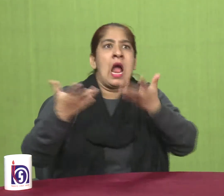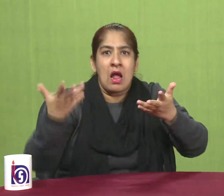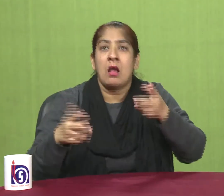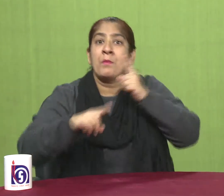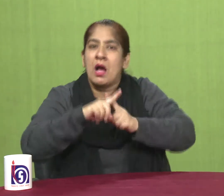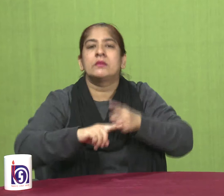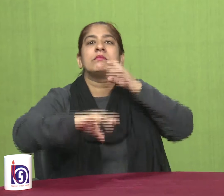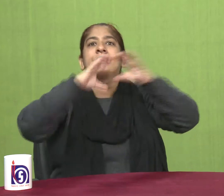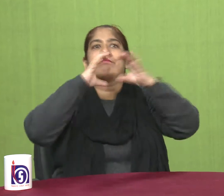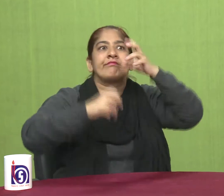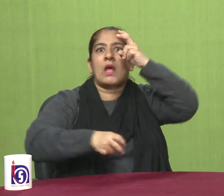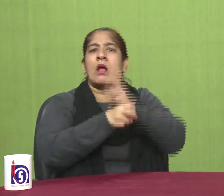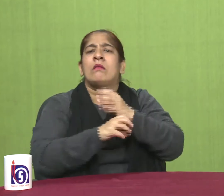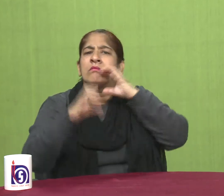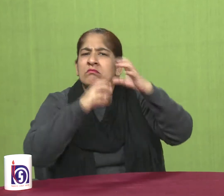and communication.